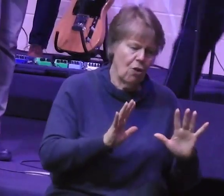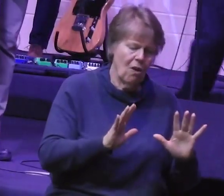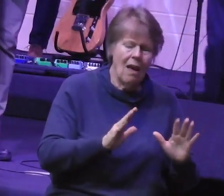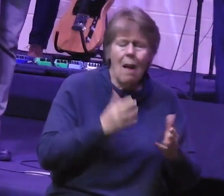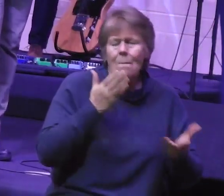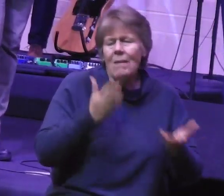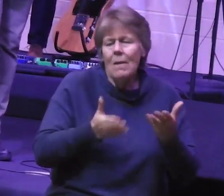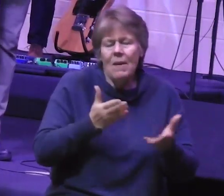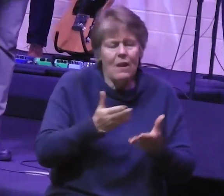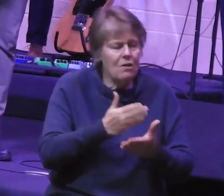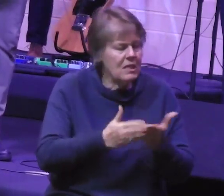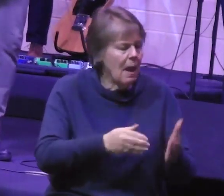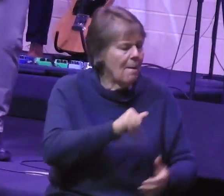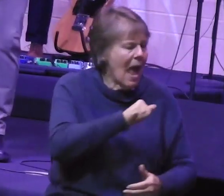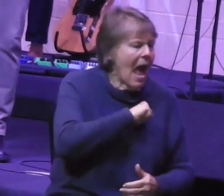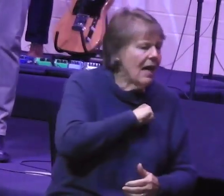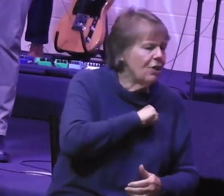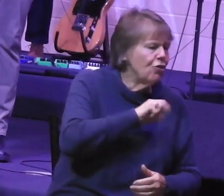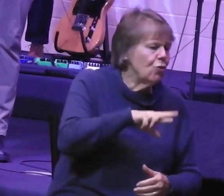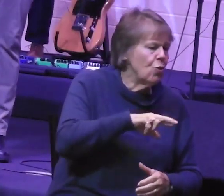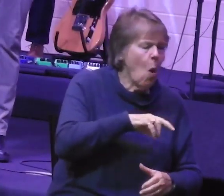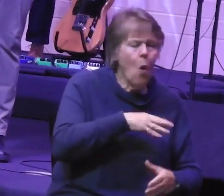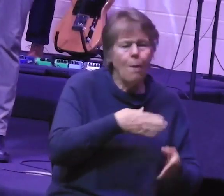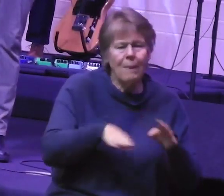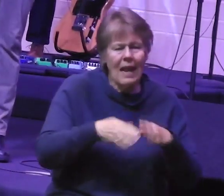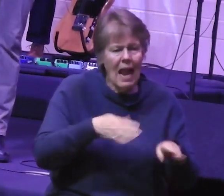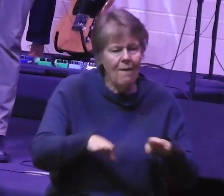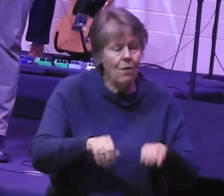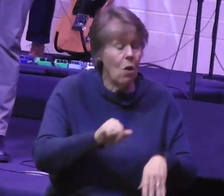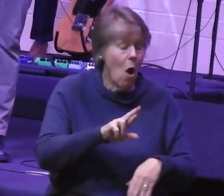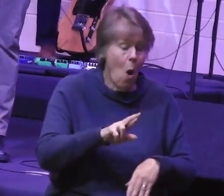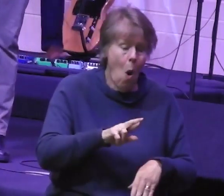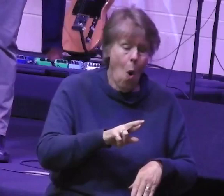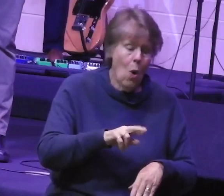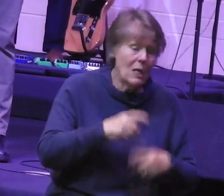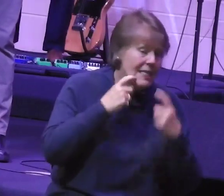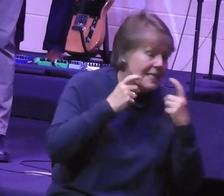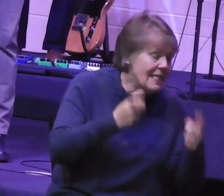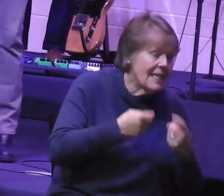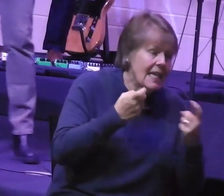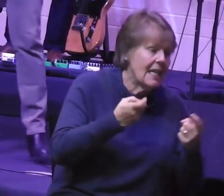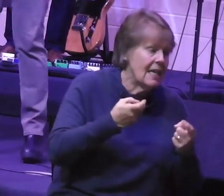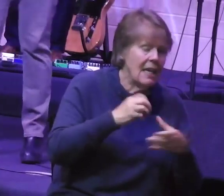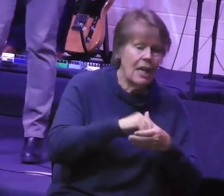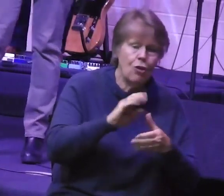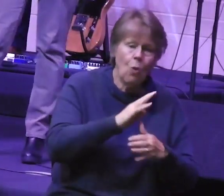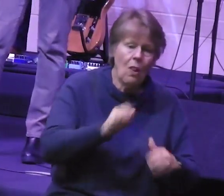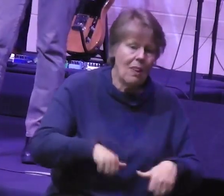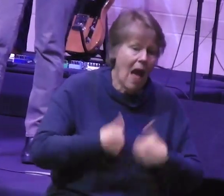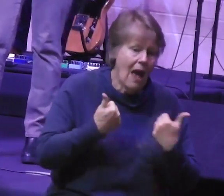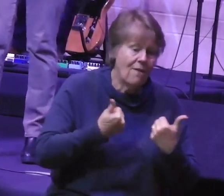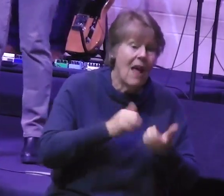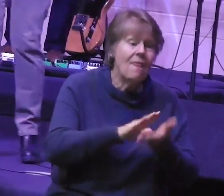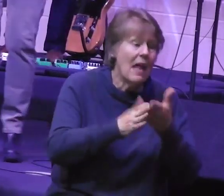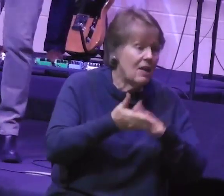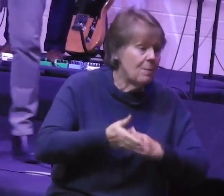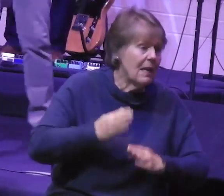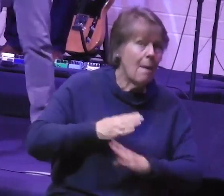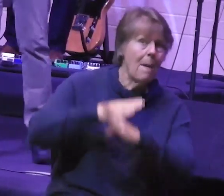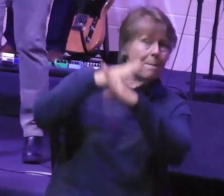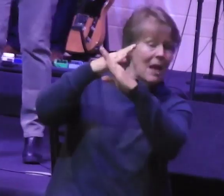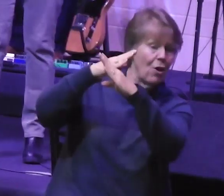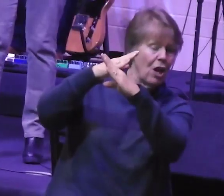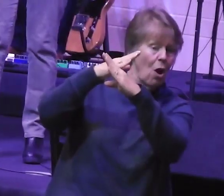attitude, some behavior, some sin or brokenness in your life that's becoming a block because, like